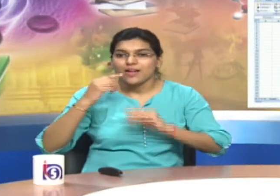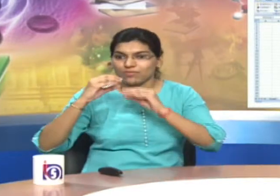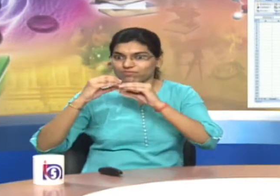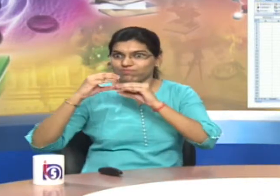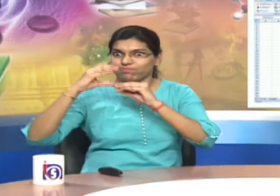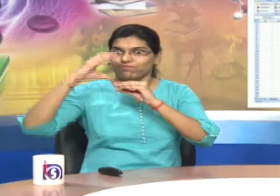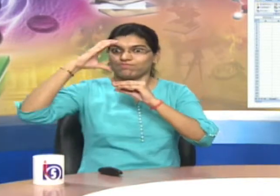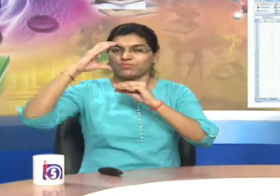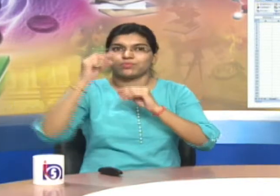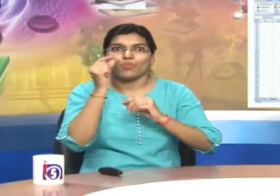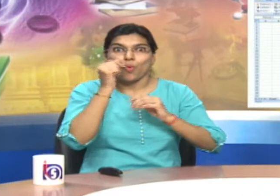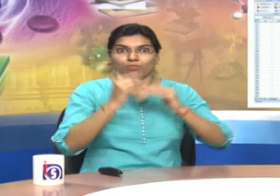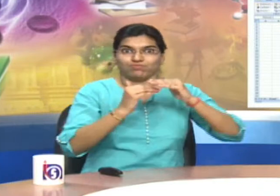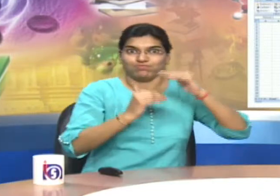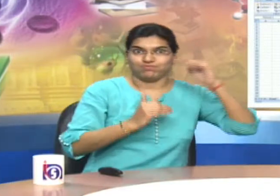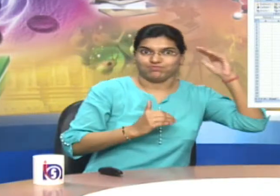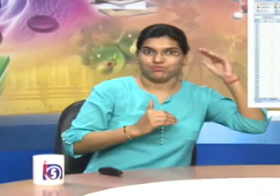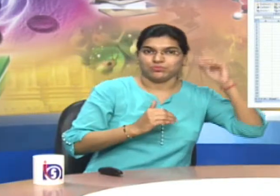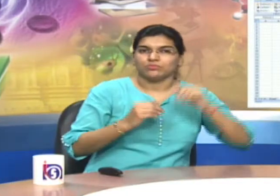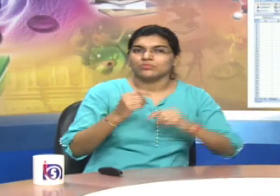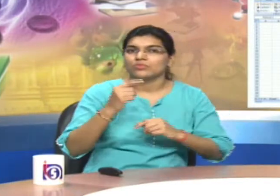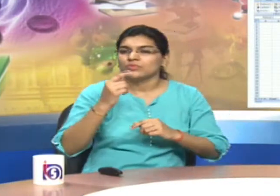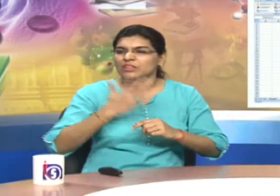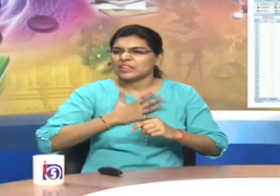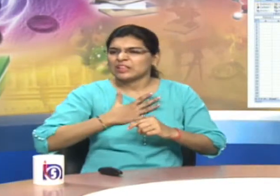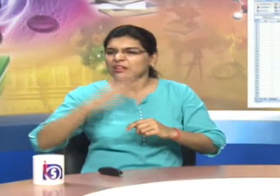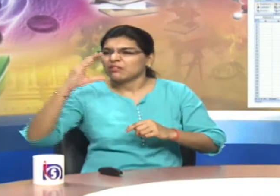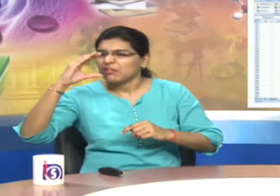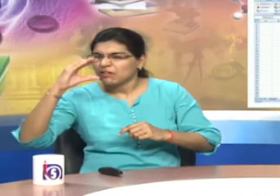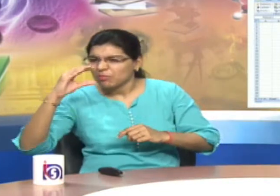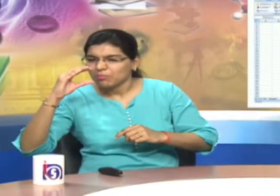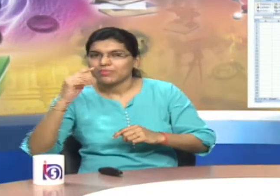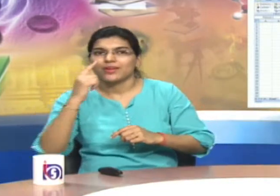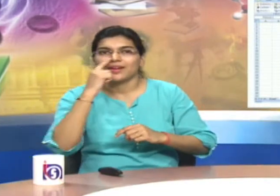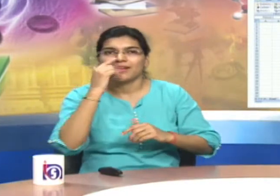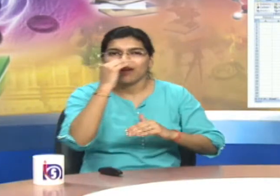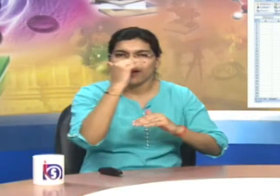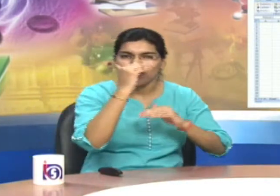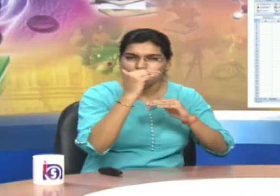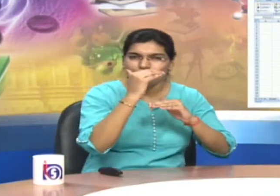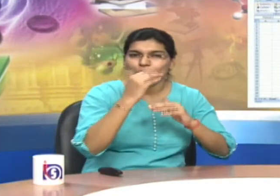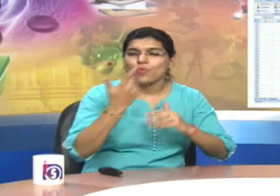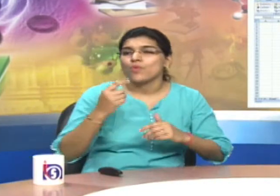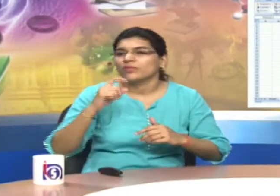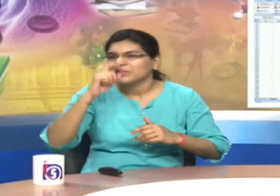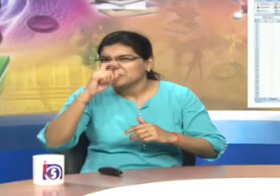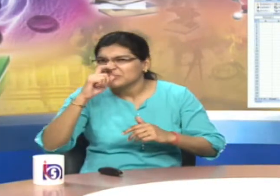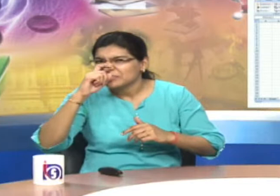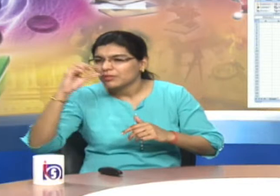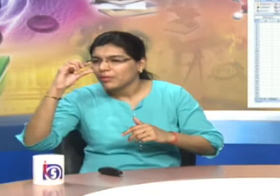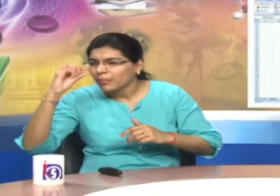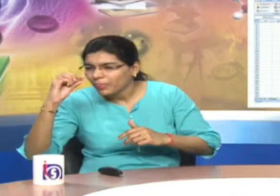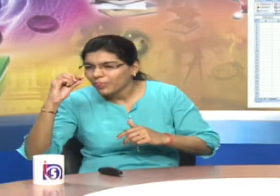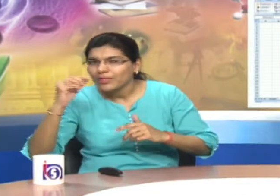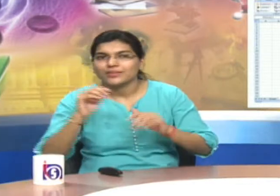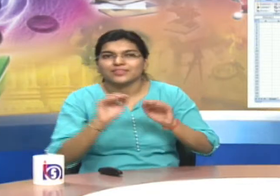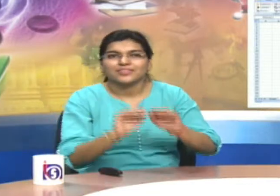chart format. Just let's take example of pie chart, then you have to select that. Then colors, for which